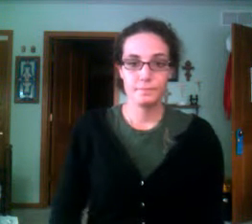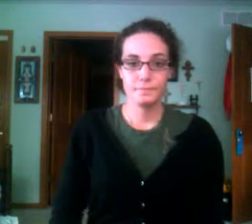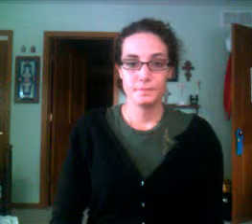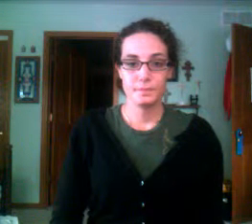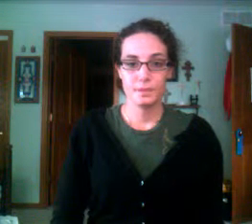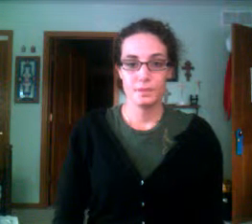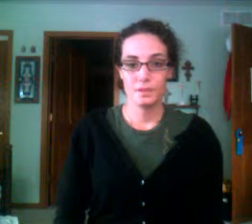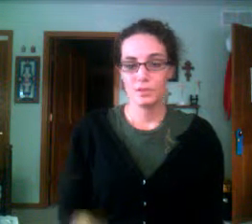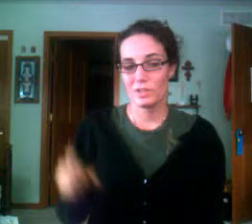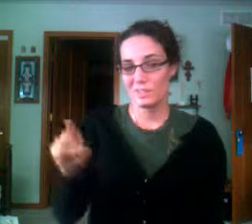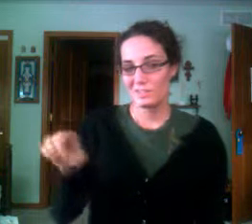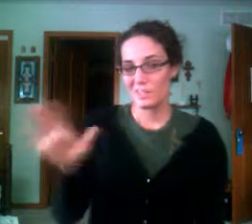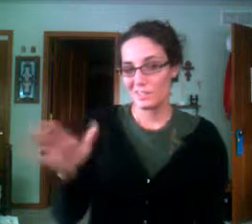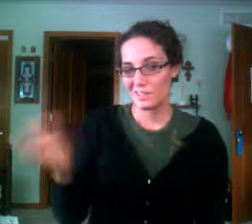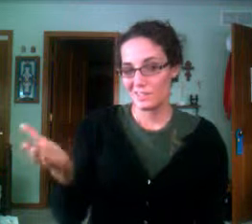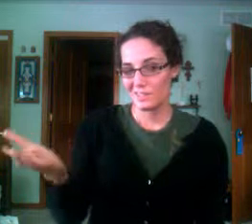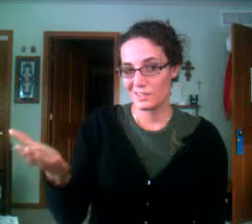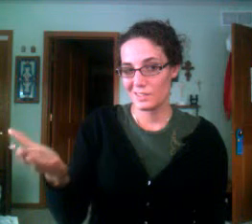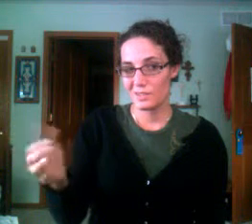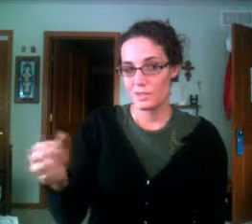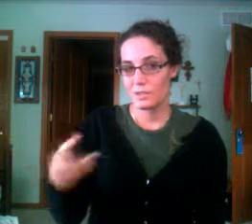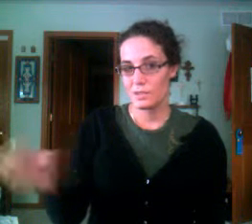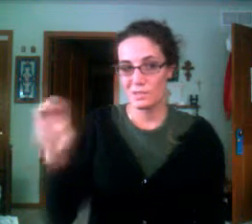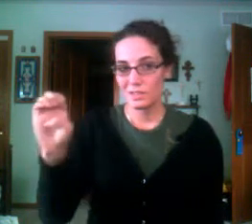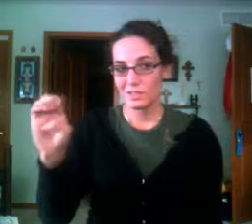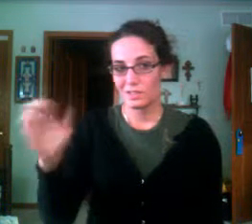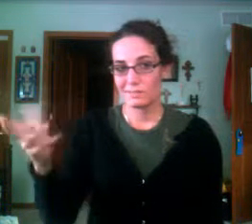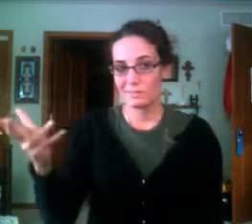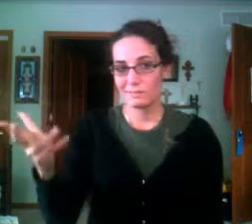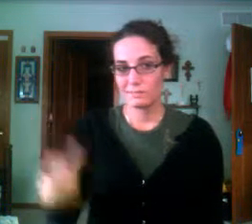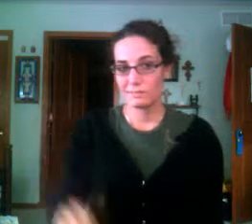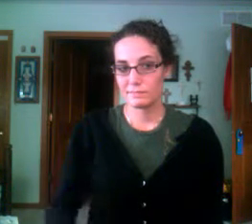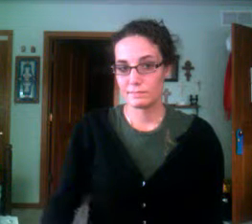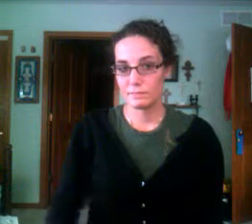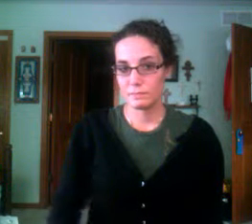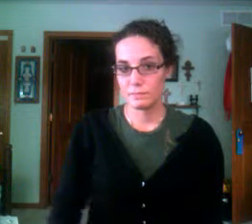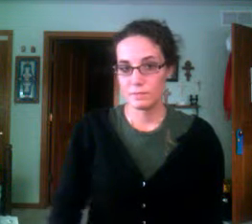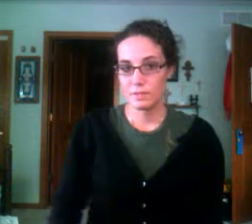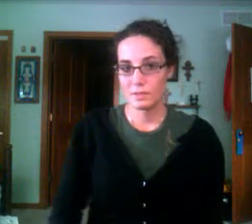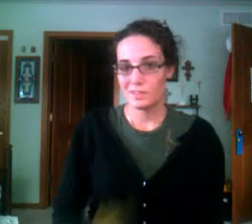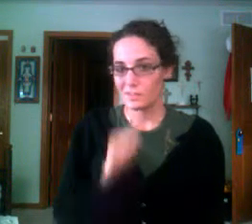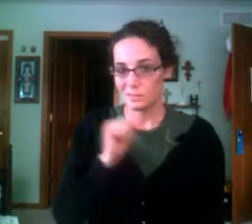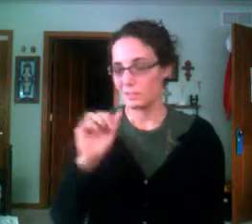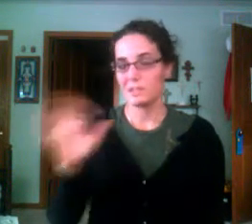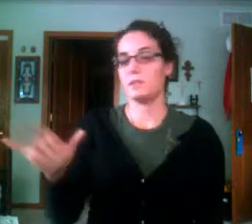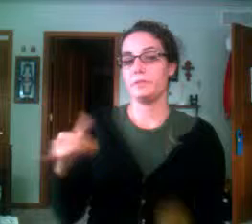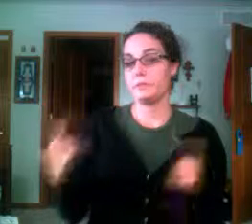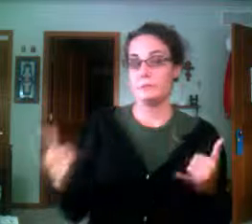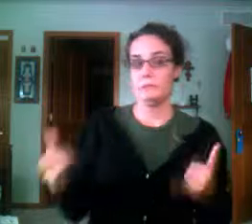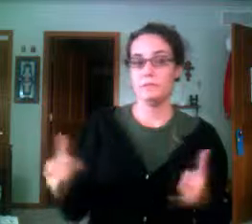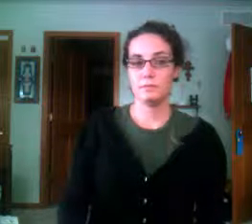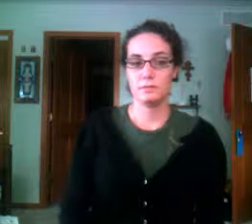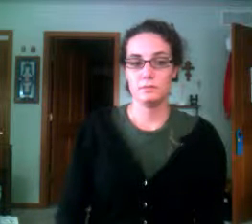which is right here, just e. If it's e raised to some power, that's a whole other ballgame. We won't go there right now. I want to represent